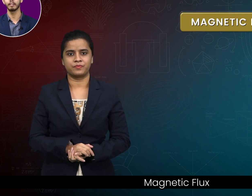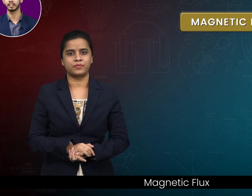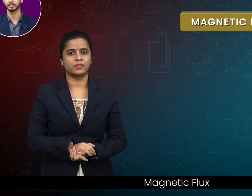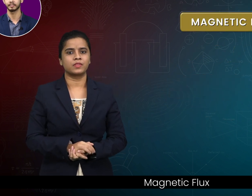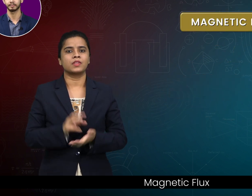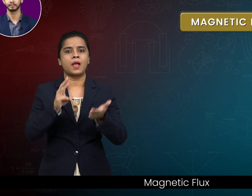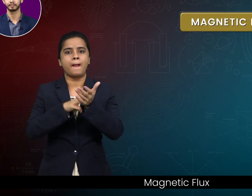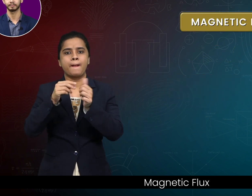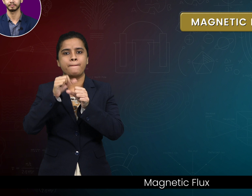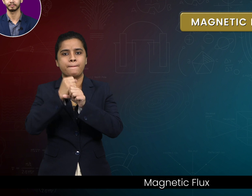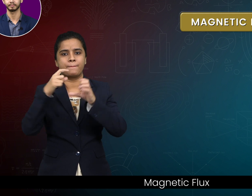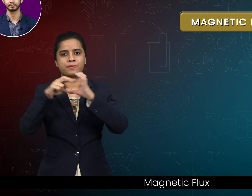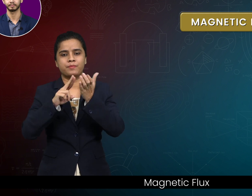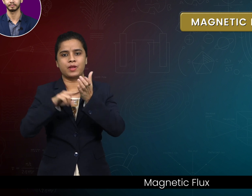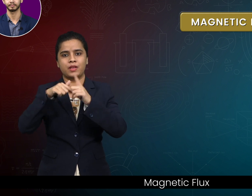Magnetic flux.